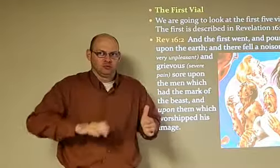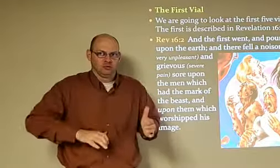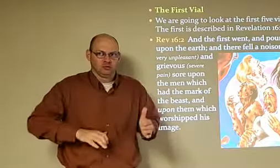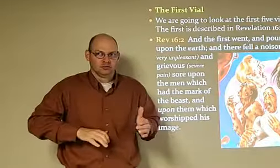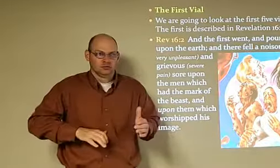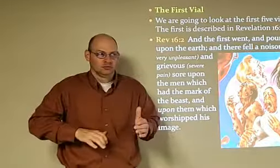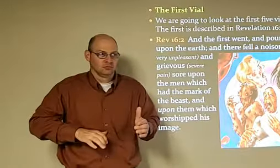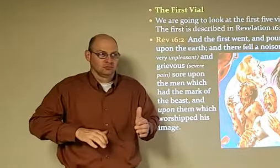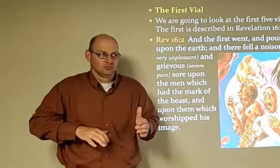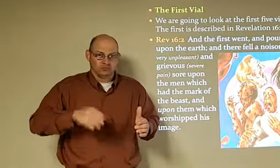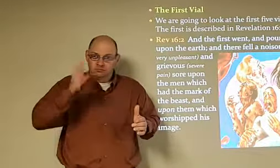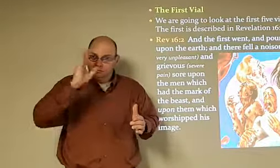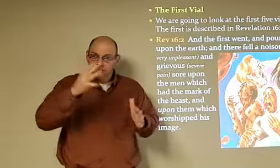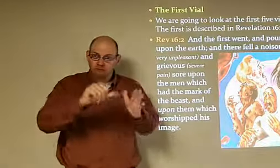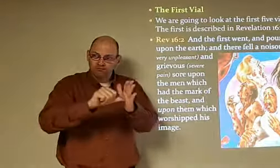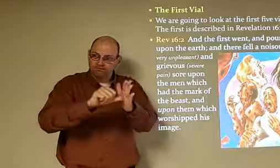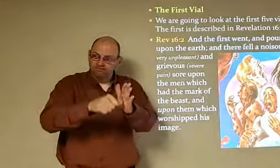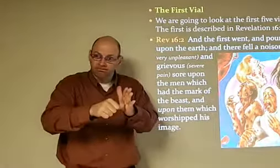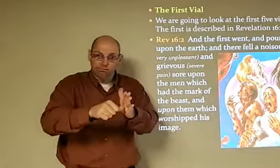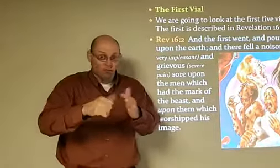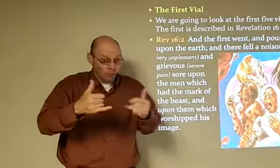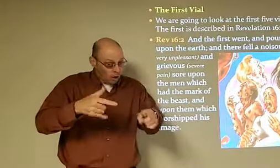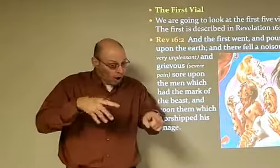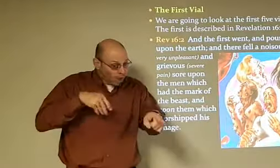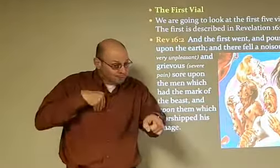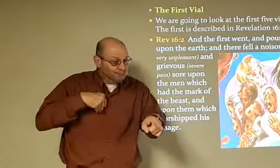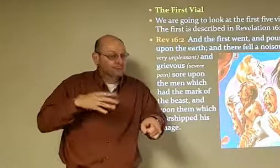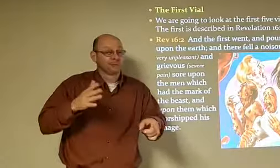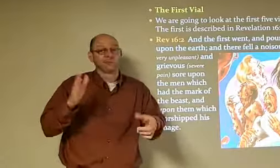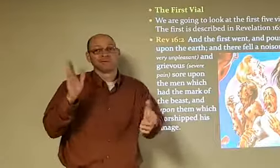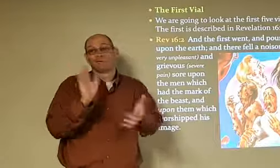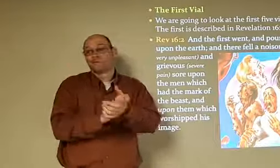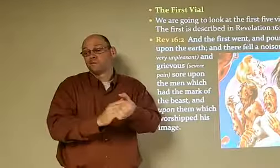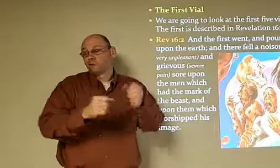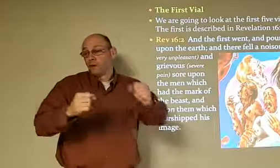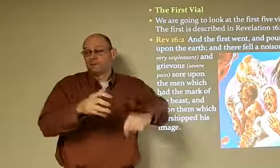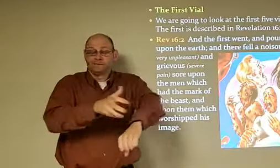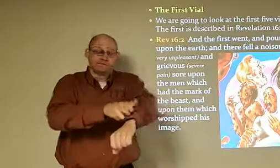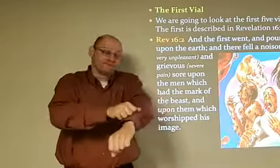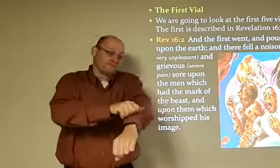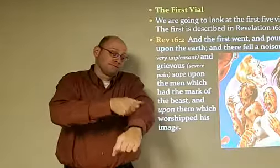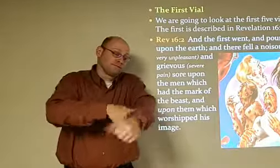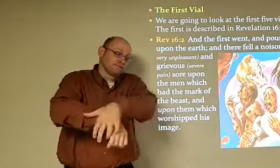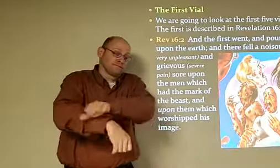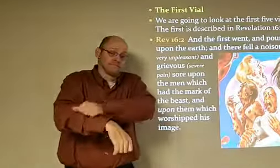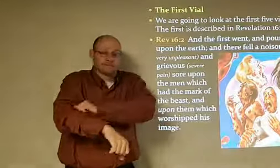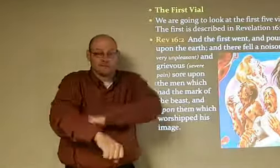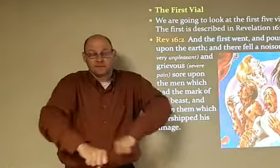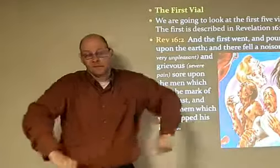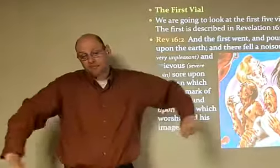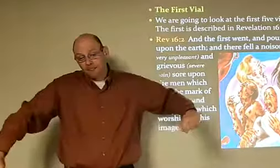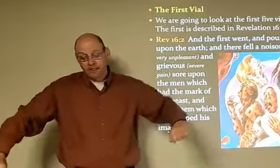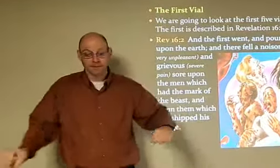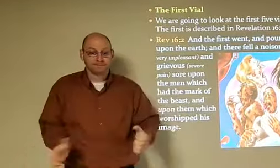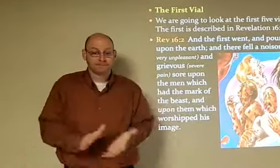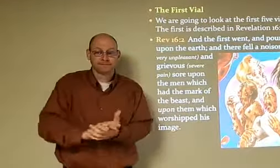the Antichrist. God's emphasizing here that you do. Okay, this is the wrath that's going to be poured